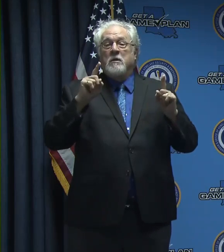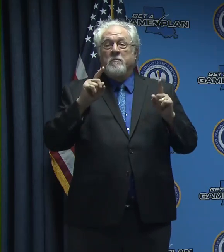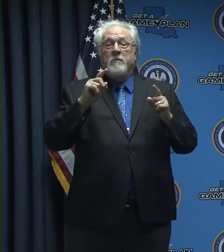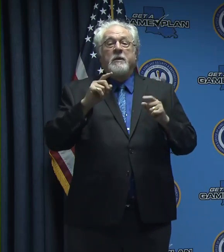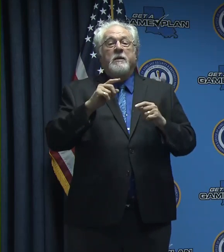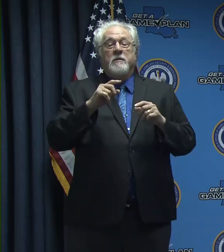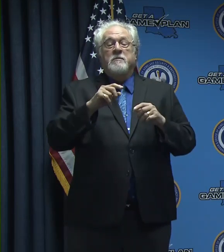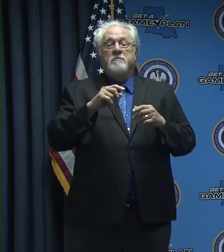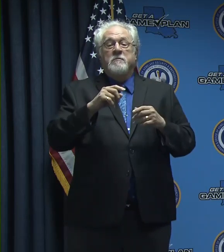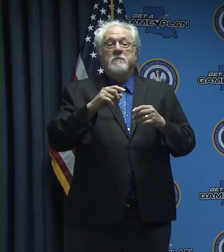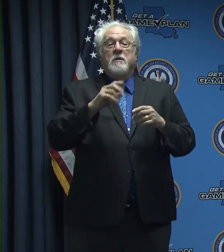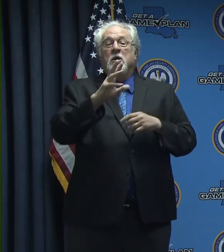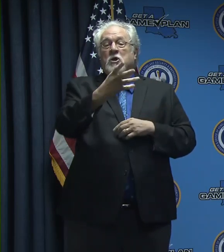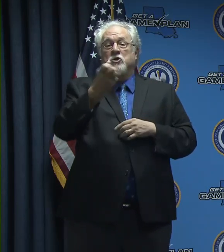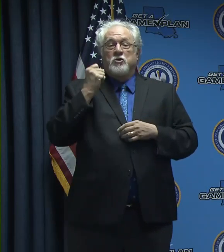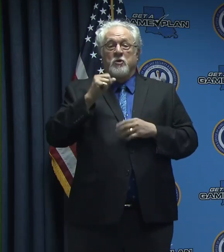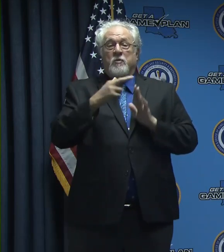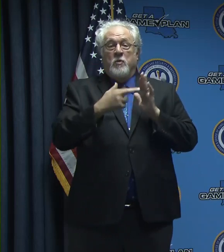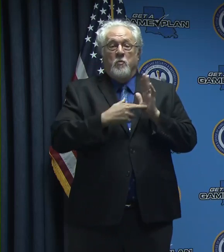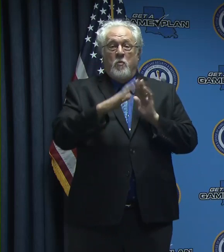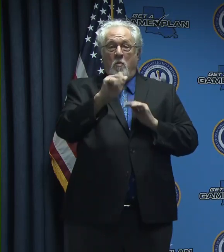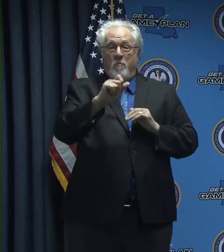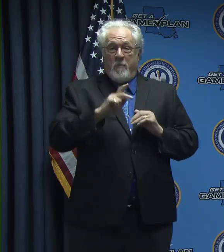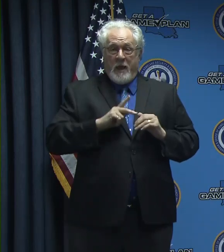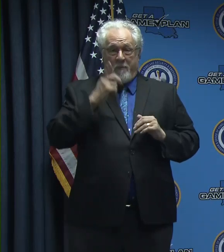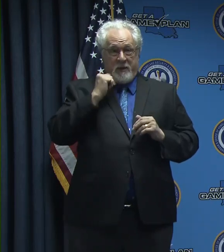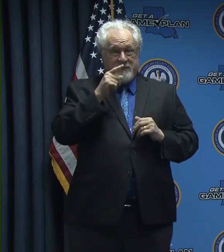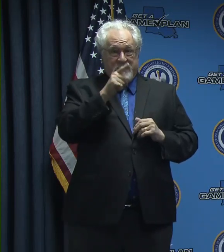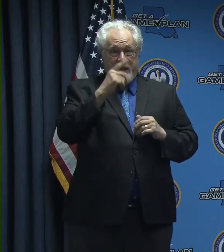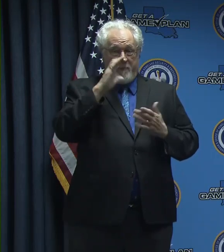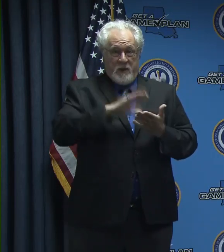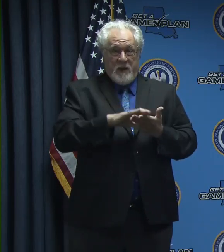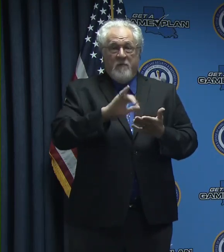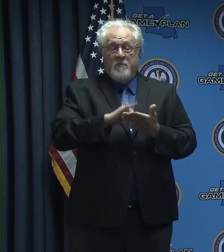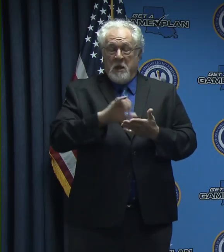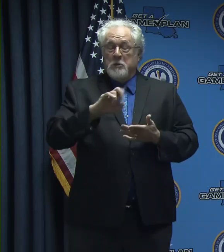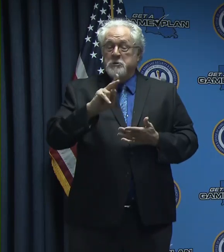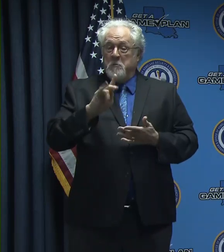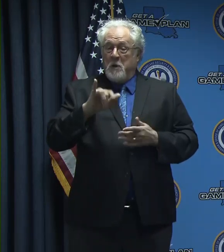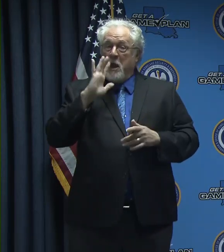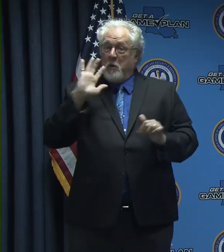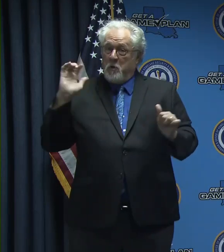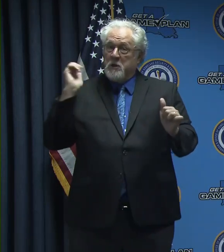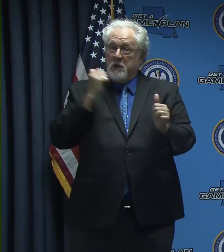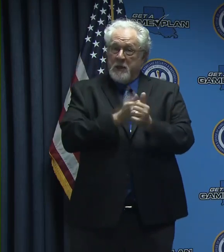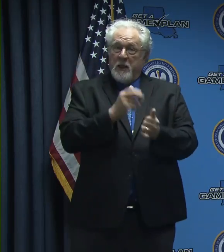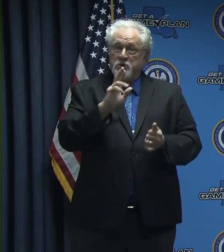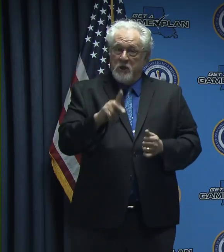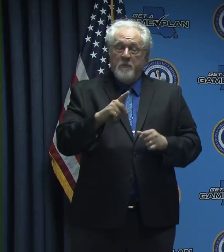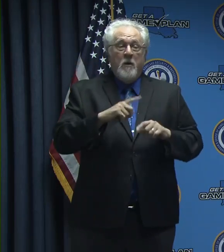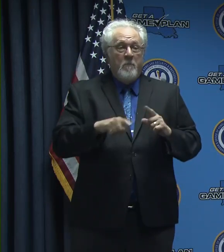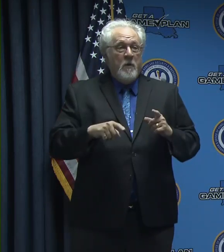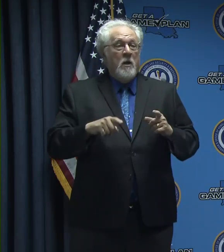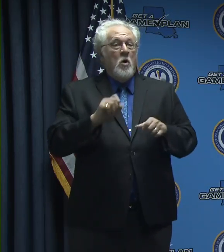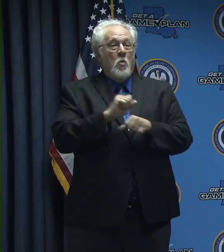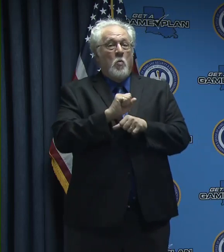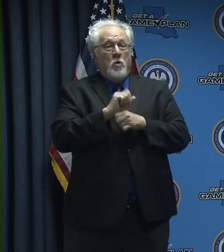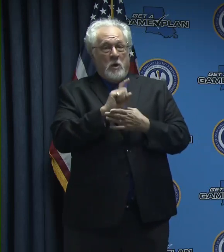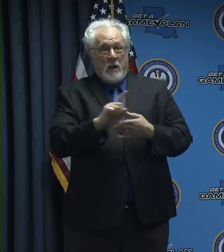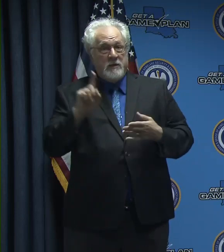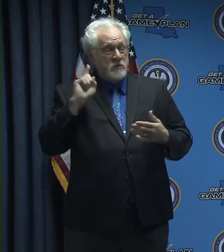in favor of some guidance because they believed that the supply would catch up. But with the work that he did last